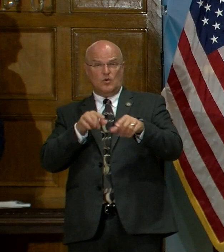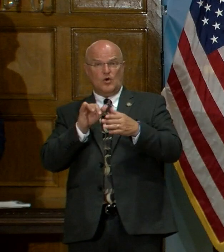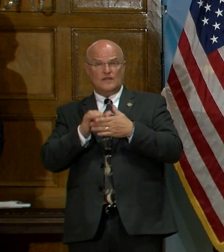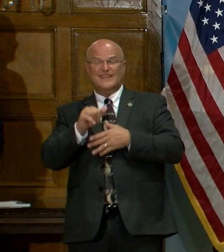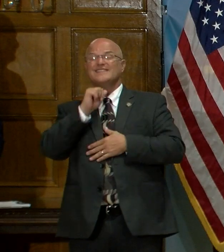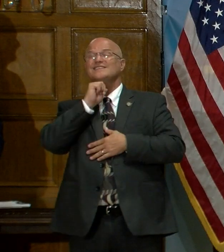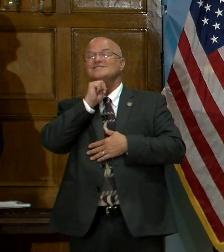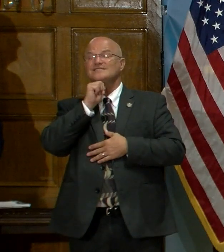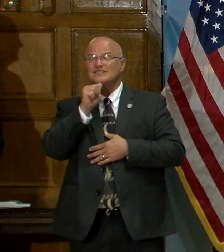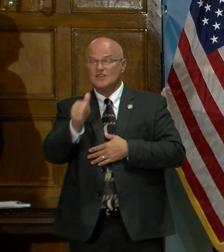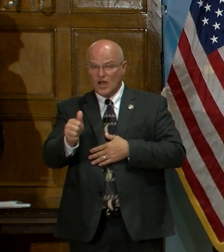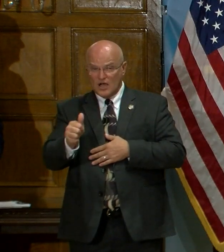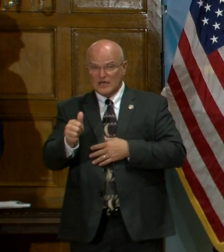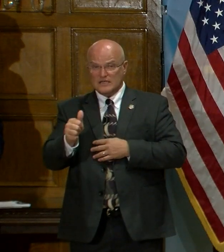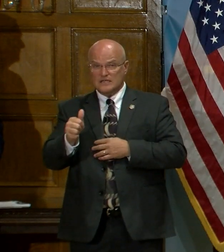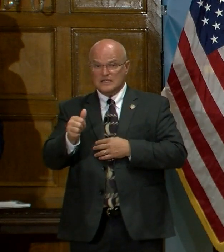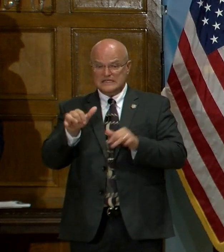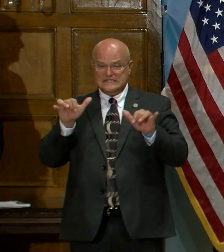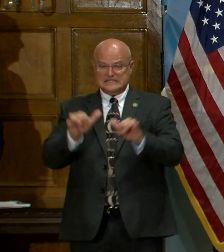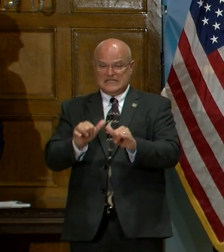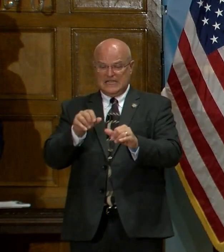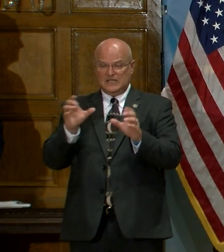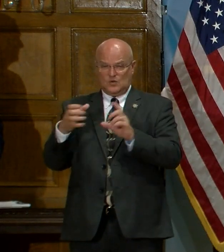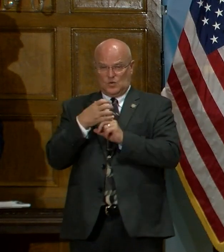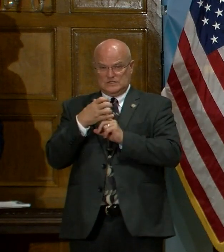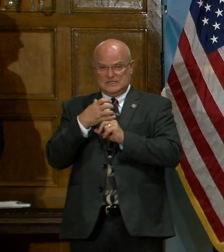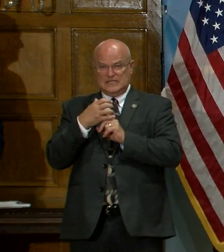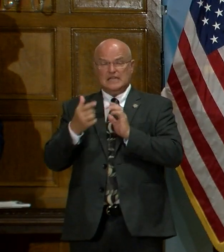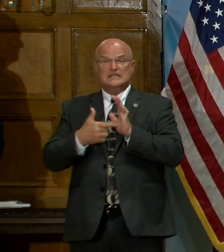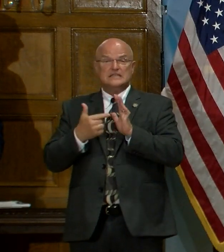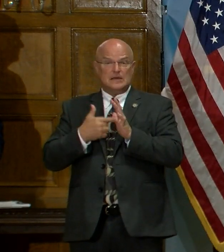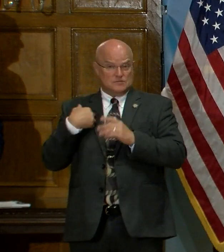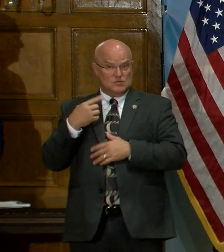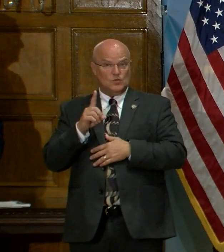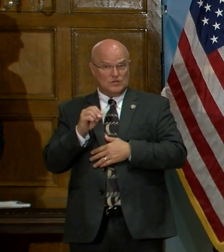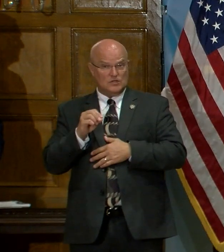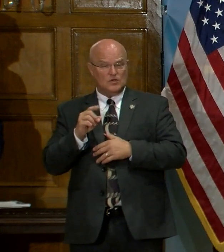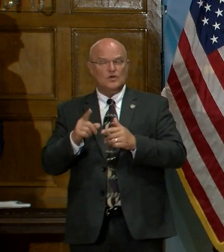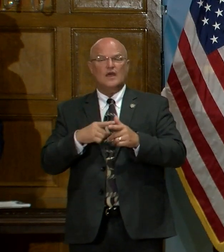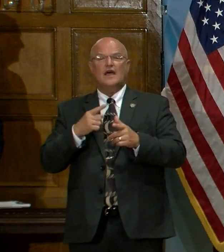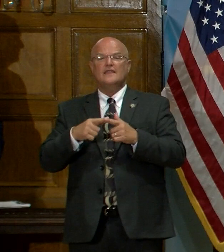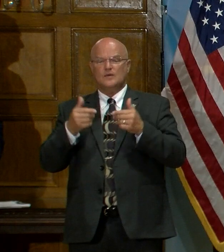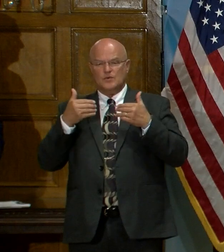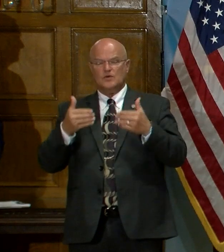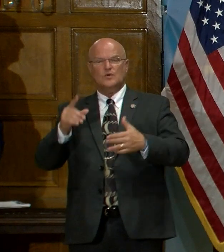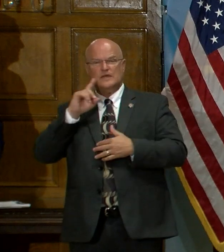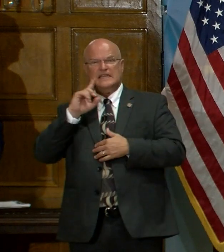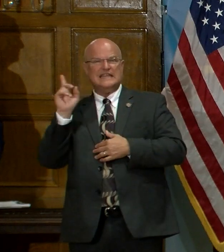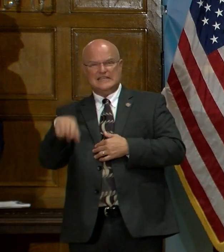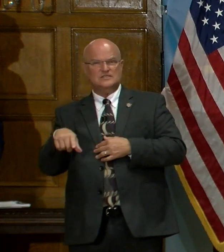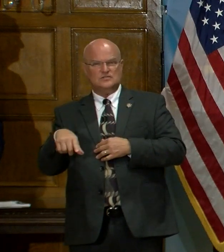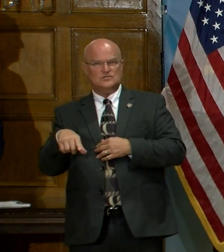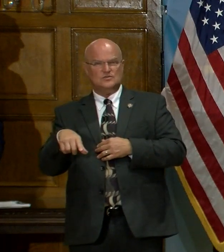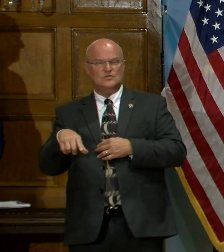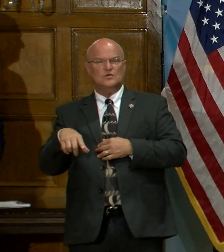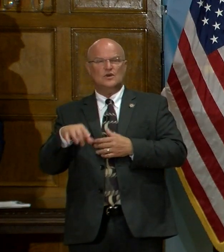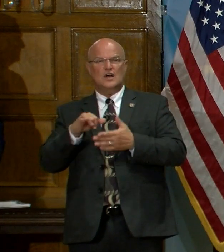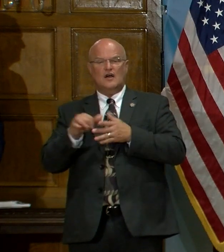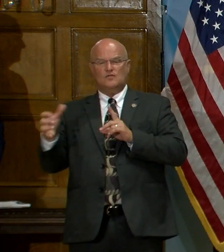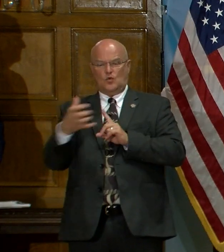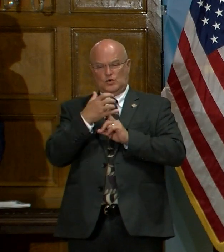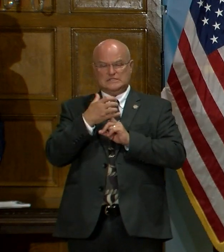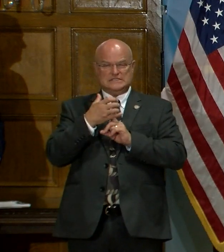they're not remaining in quarantine, and sometimes we do, then we go ahead and issue an order